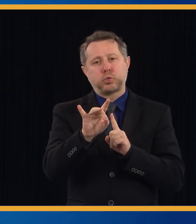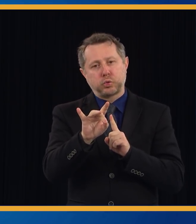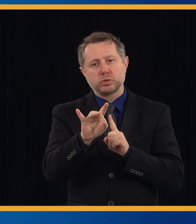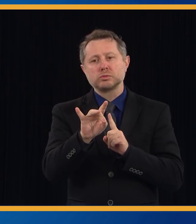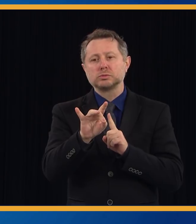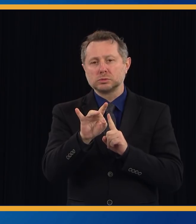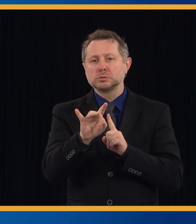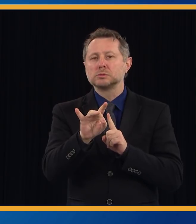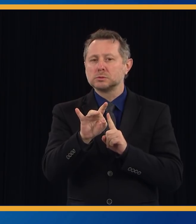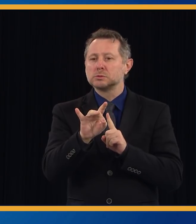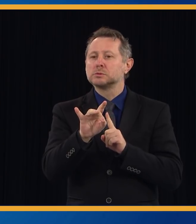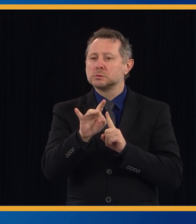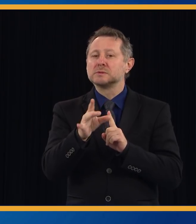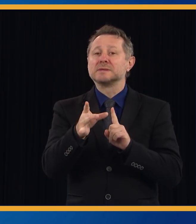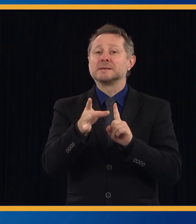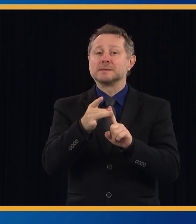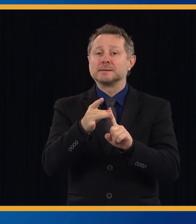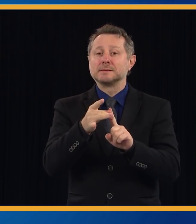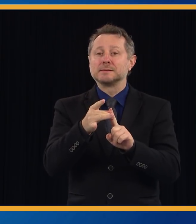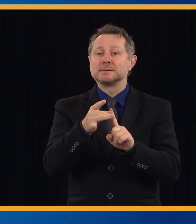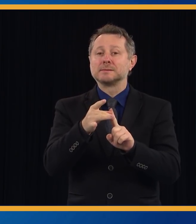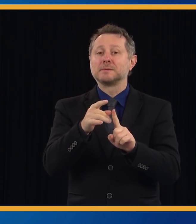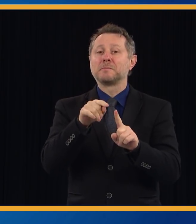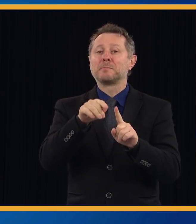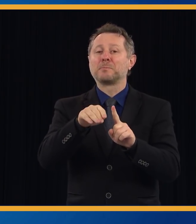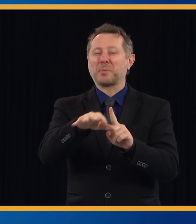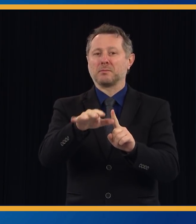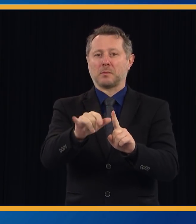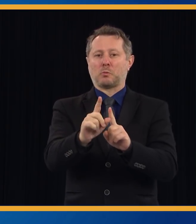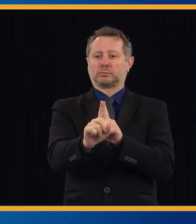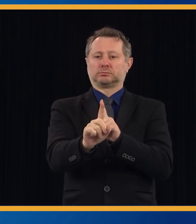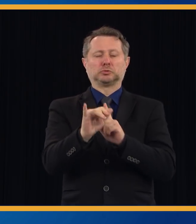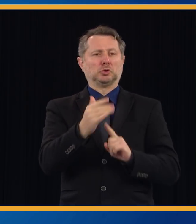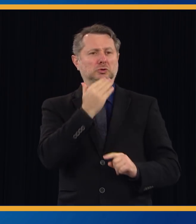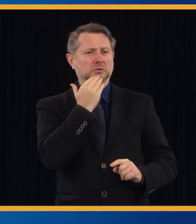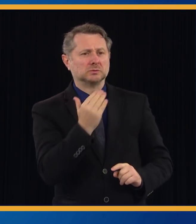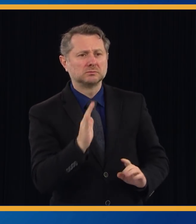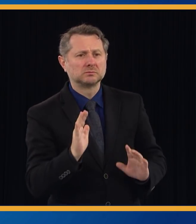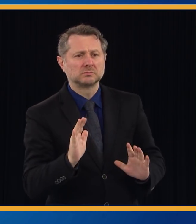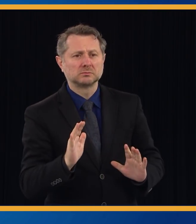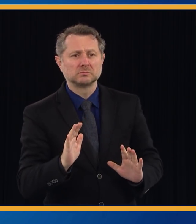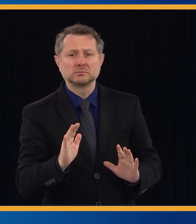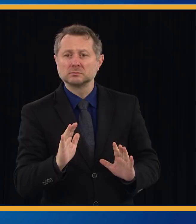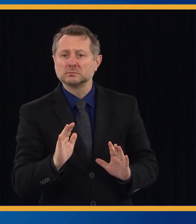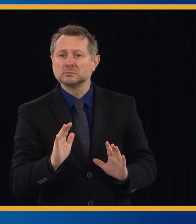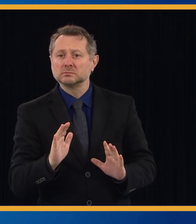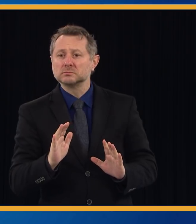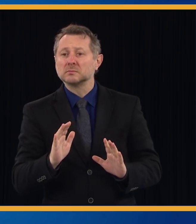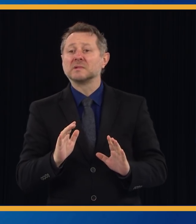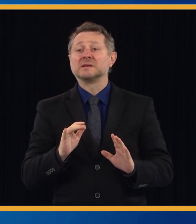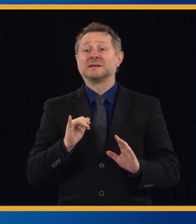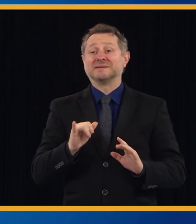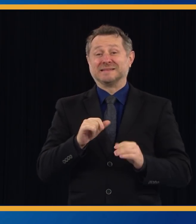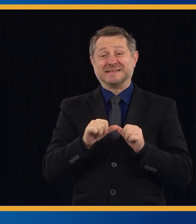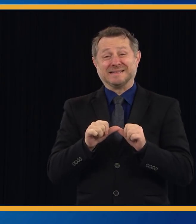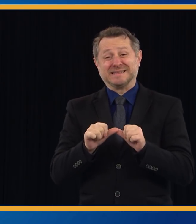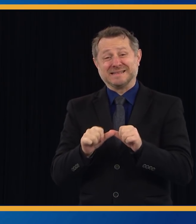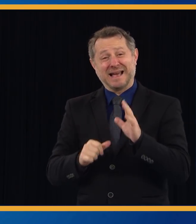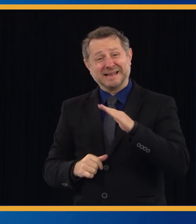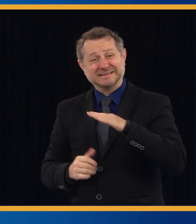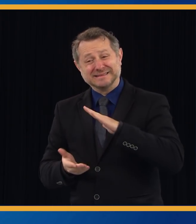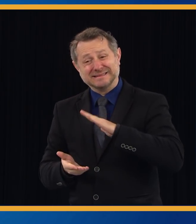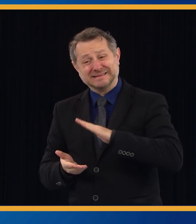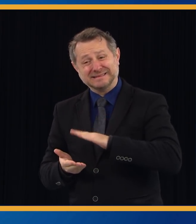infecting less than one person. That is good news. At that rate, you see the virus